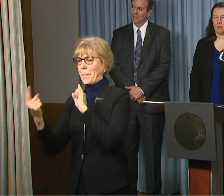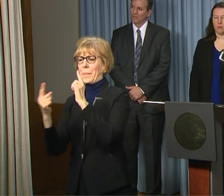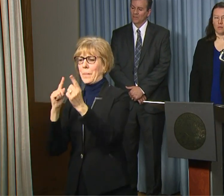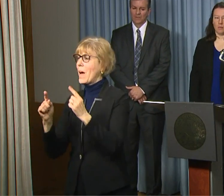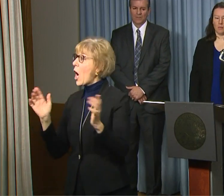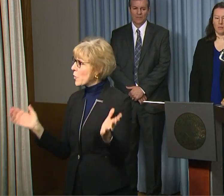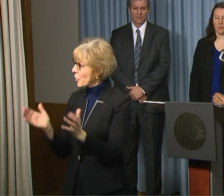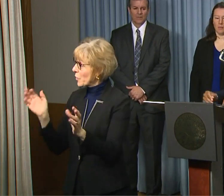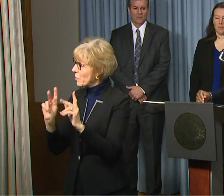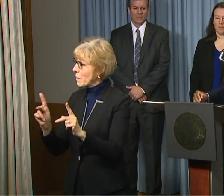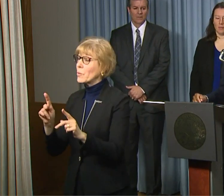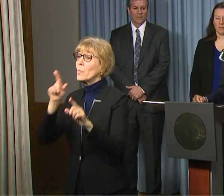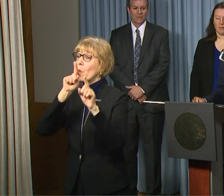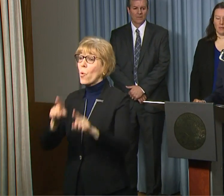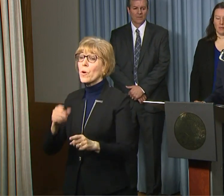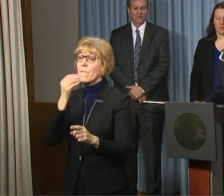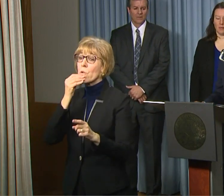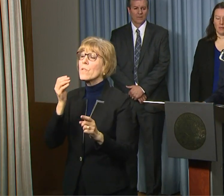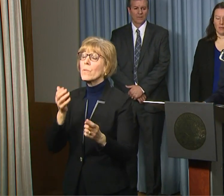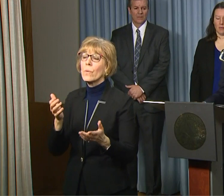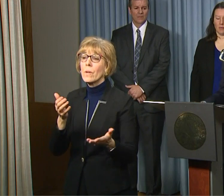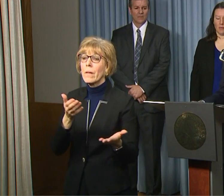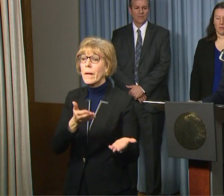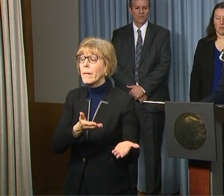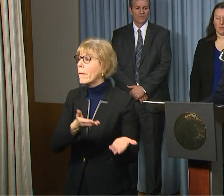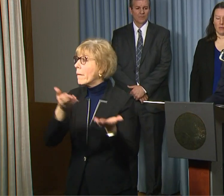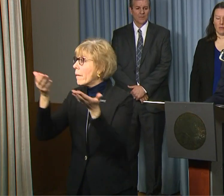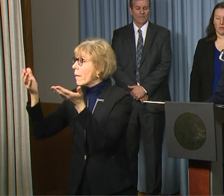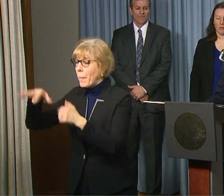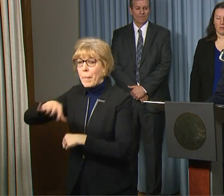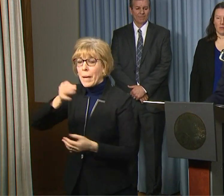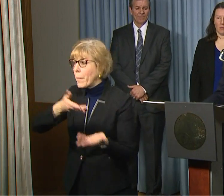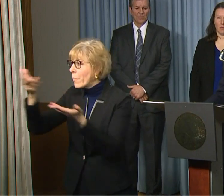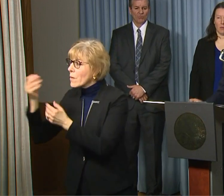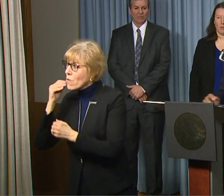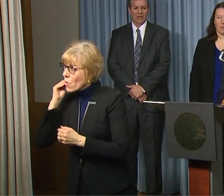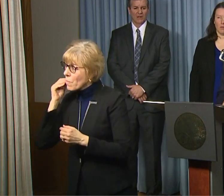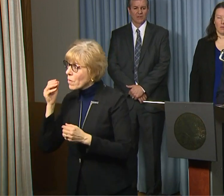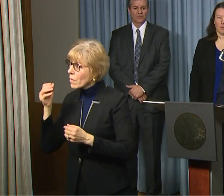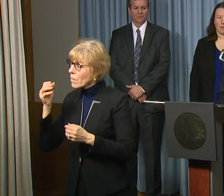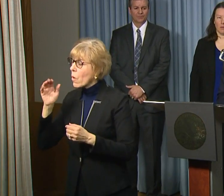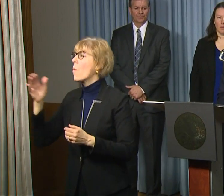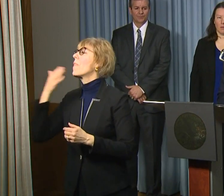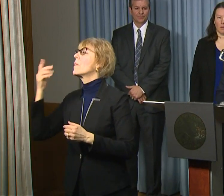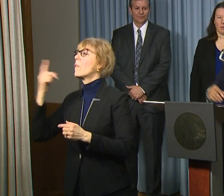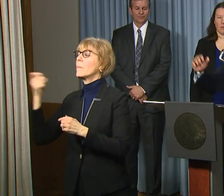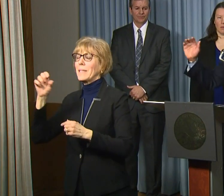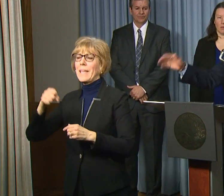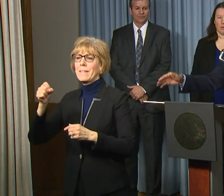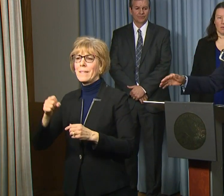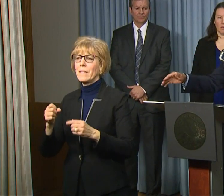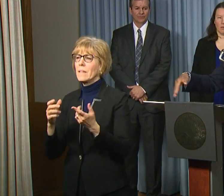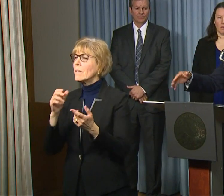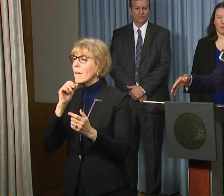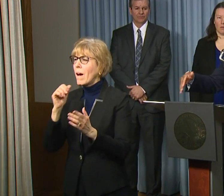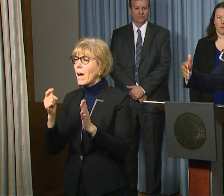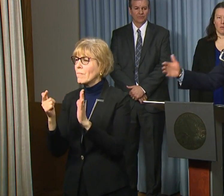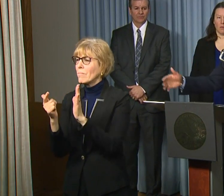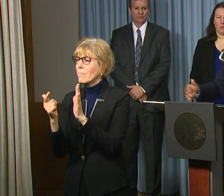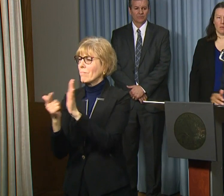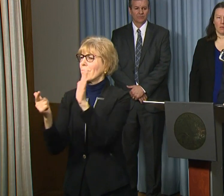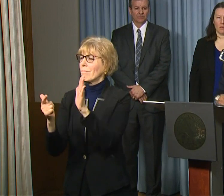Yes, please. I'm glad thanks, Joe, for asking that question. Again, this does not prohibit takeout or grab